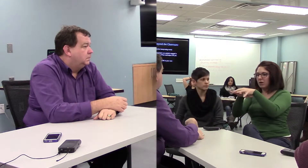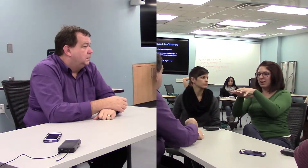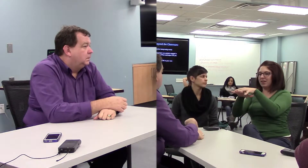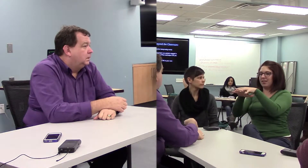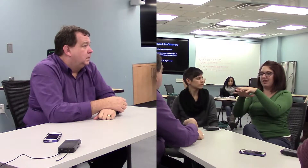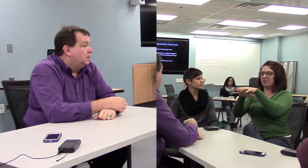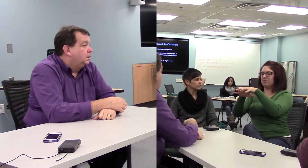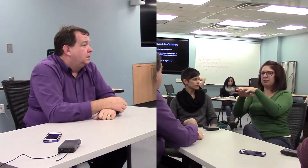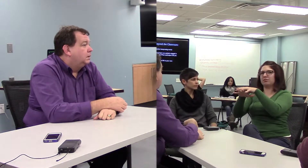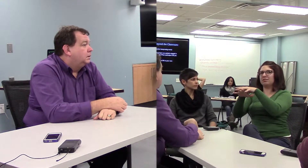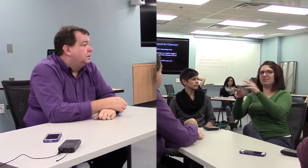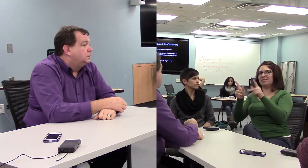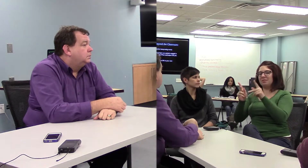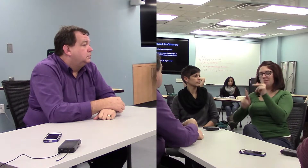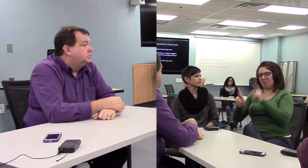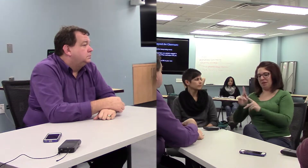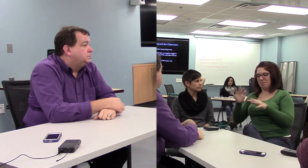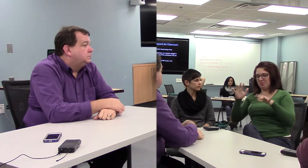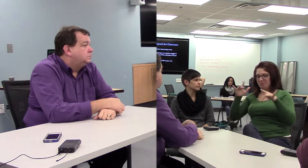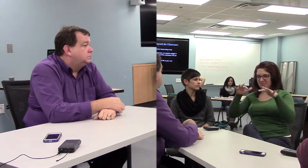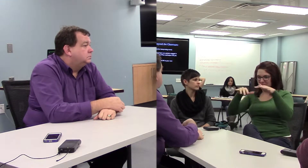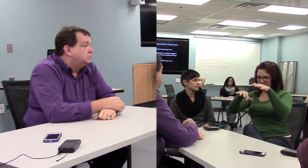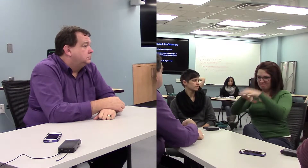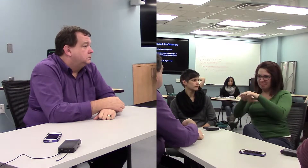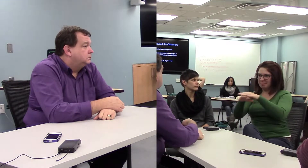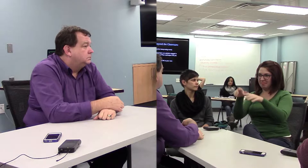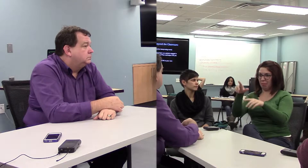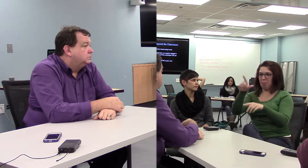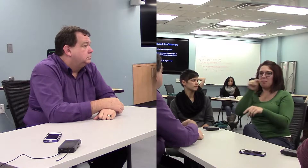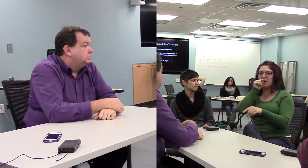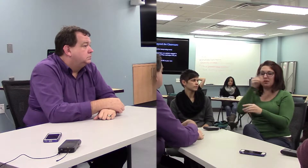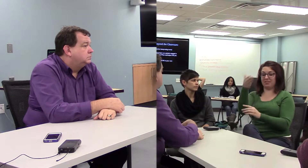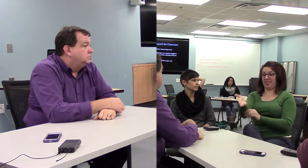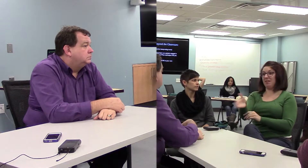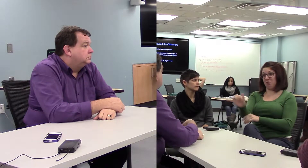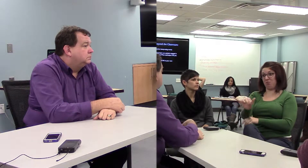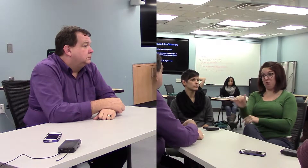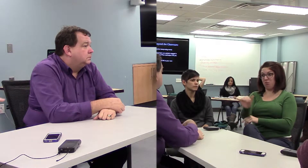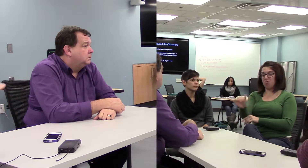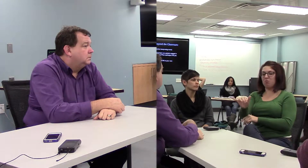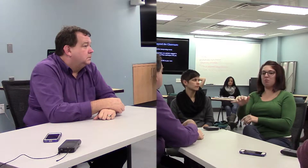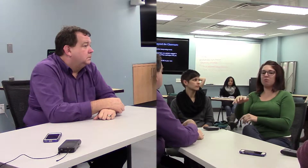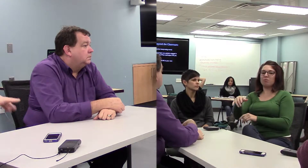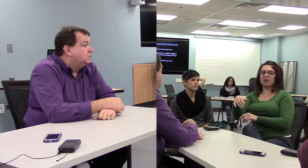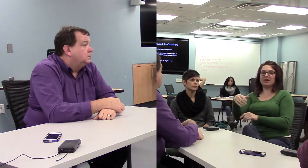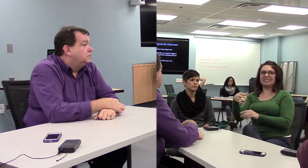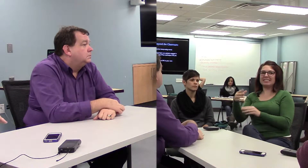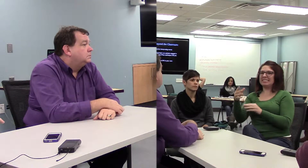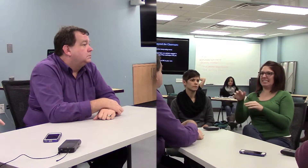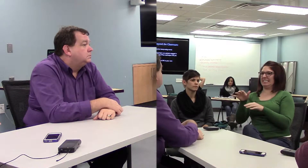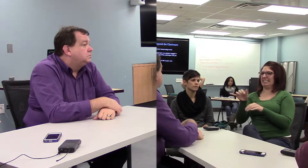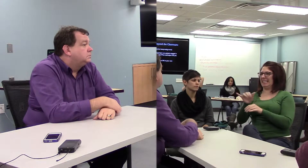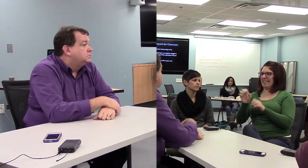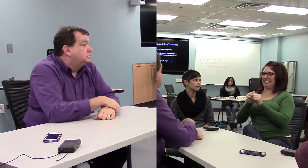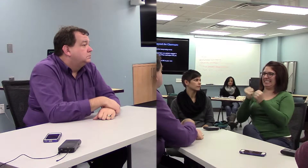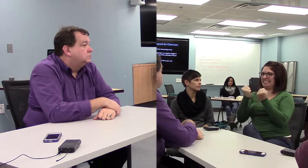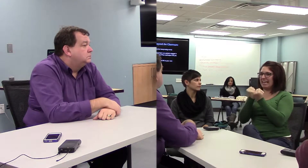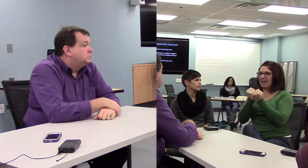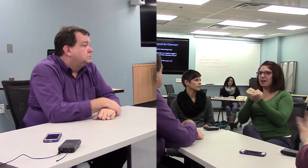are, and they, like, it's society for bird watching. Anyway, I think